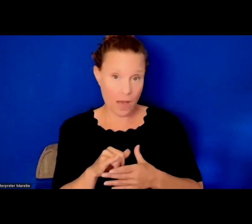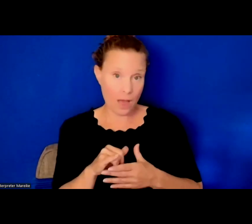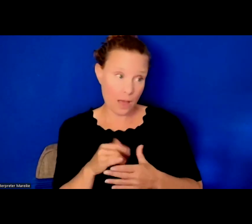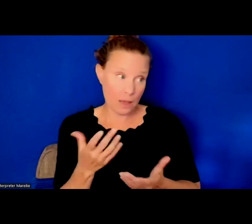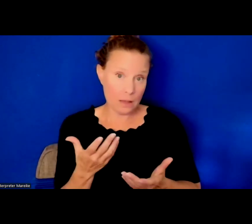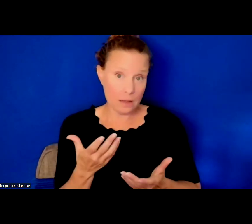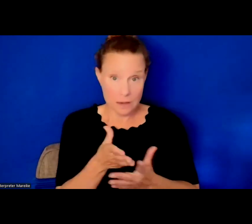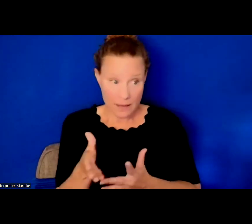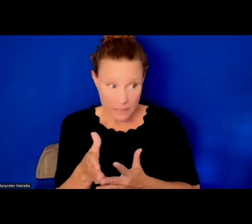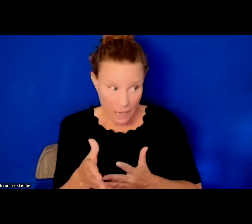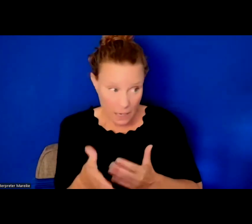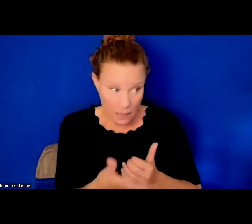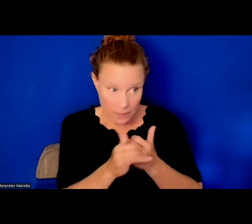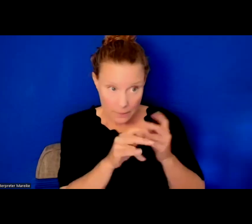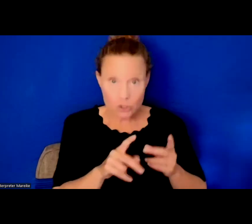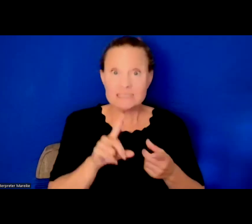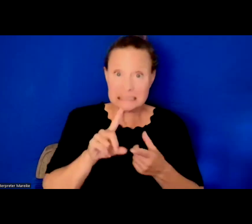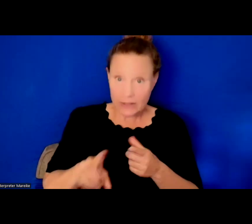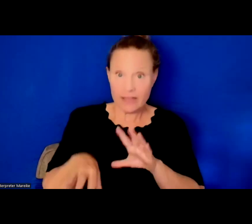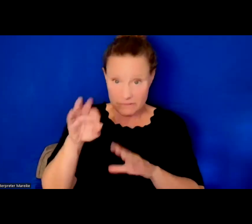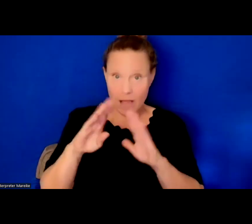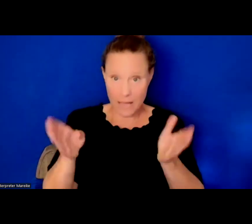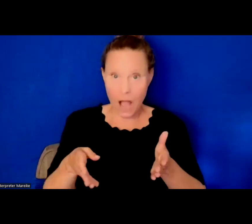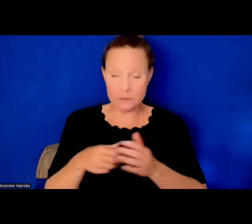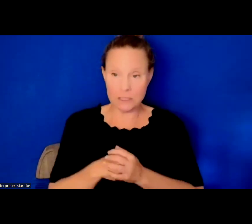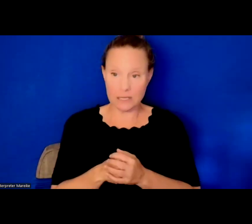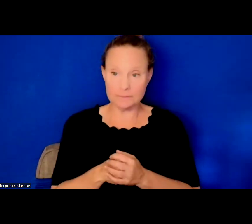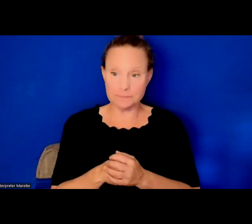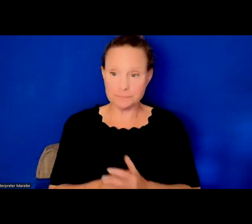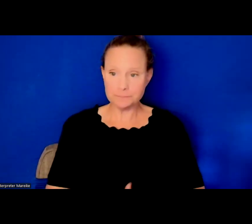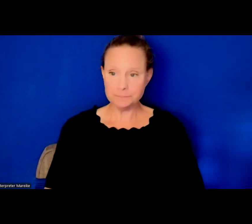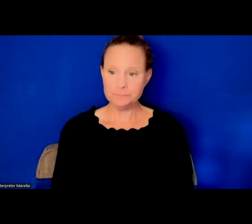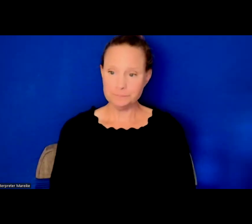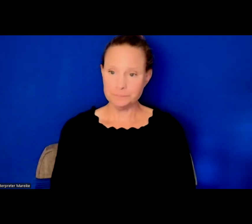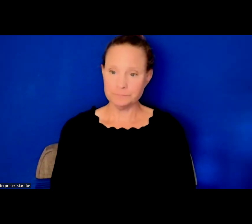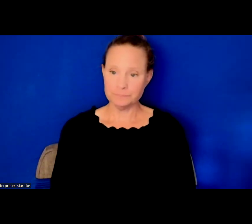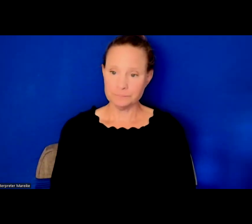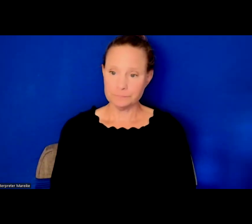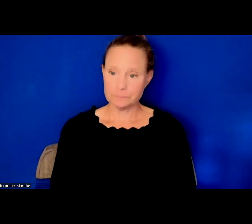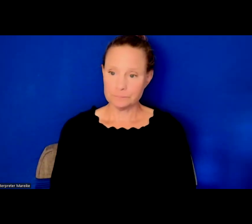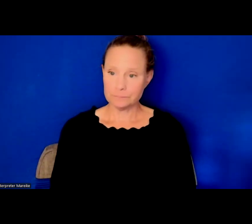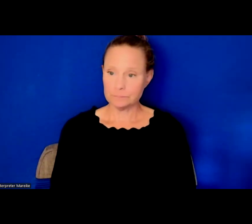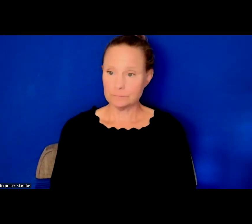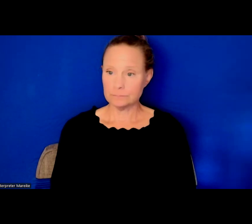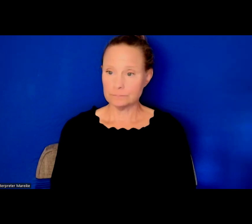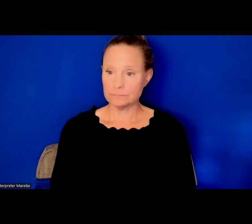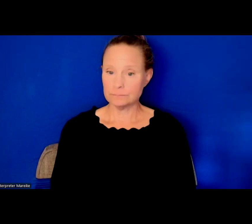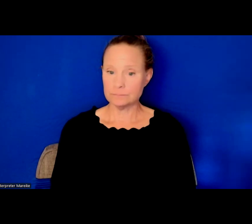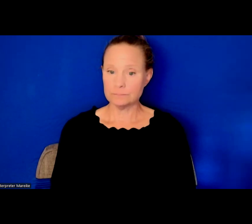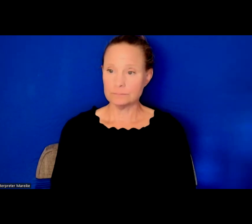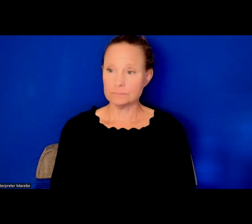the member continues their trying to find housing with the navigator.